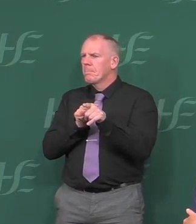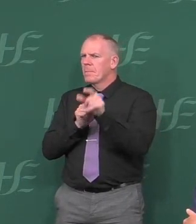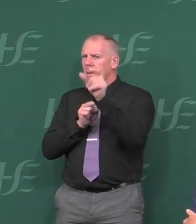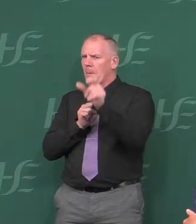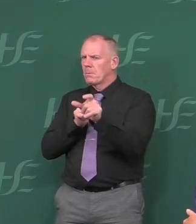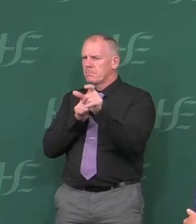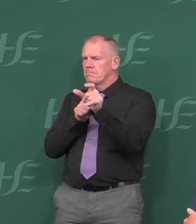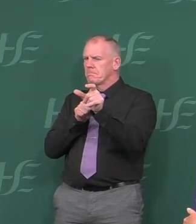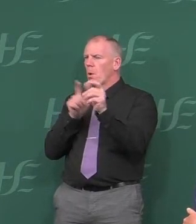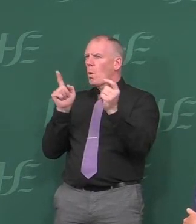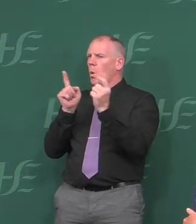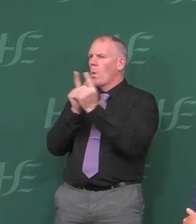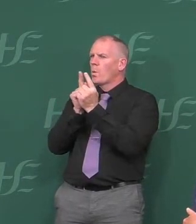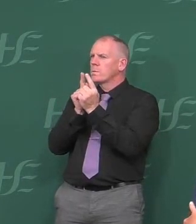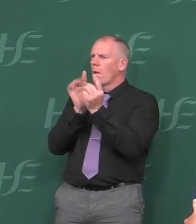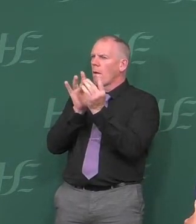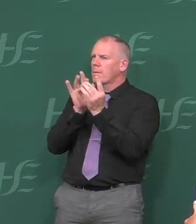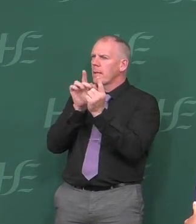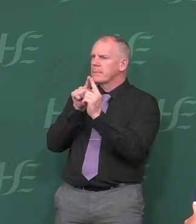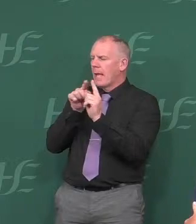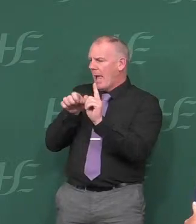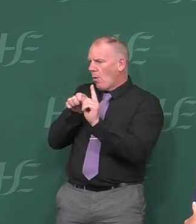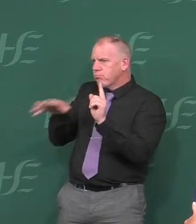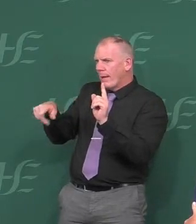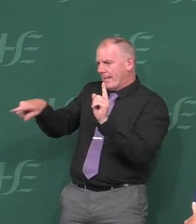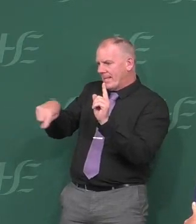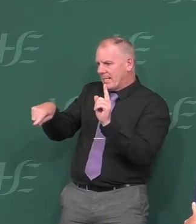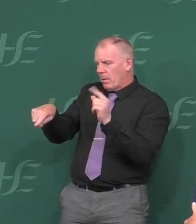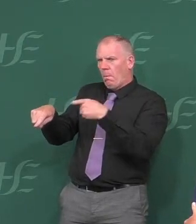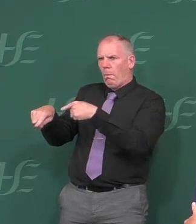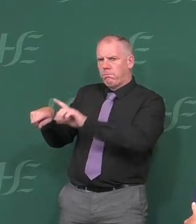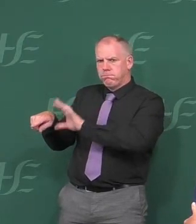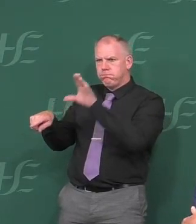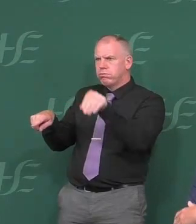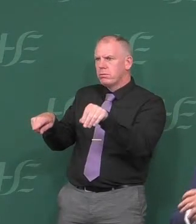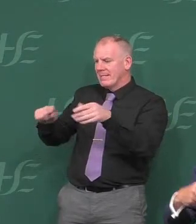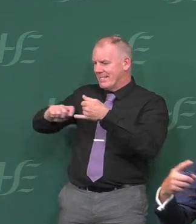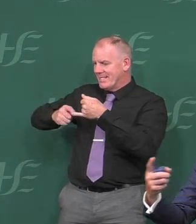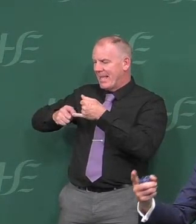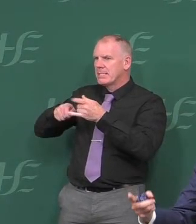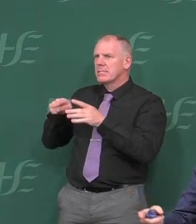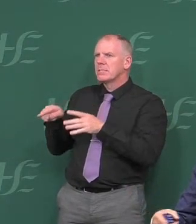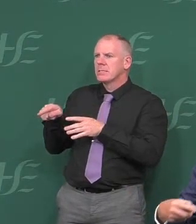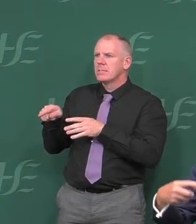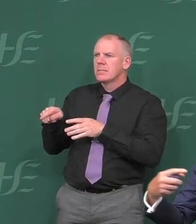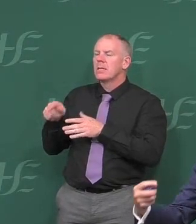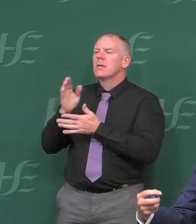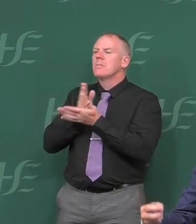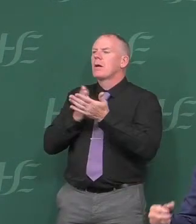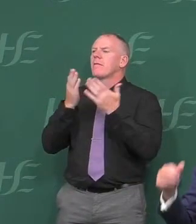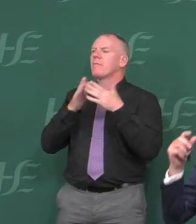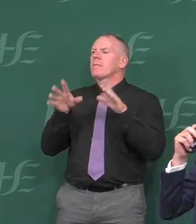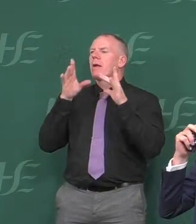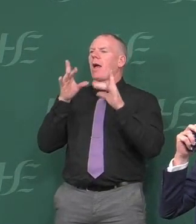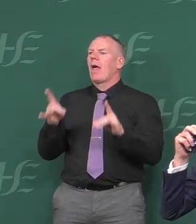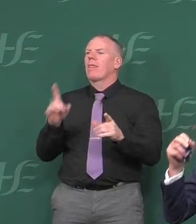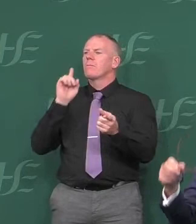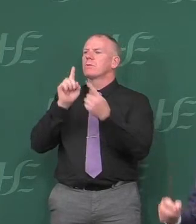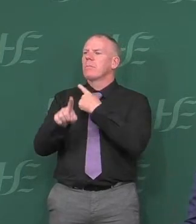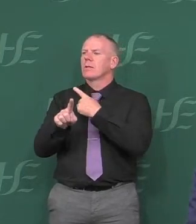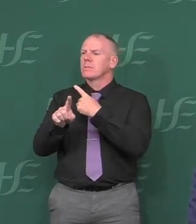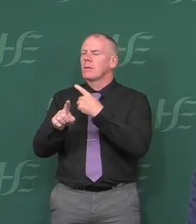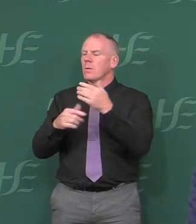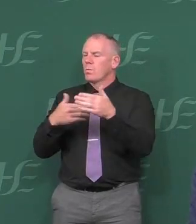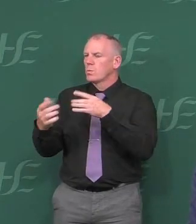deemed to be a close contact, or there's an outbreak, and they're tested as part of the public health response within a hospital